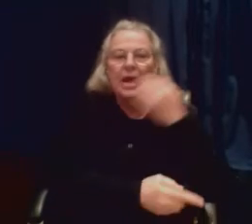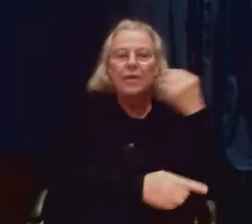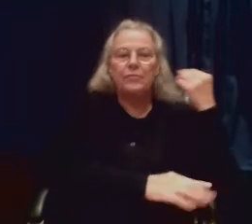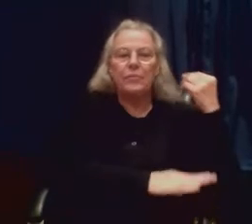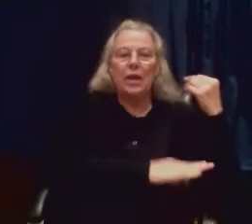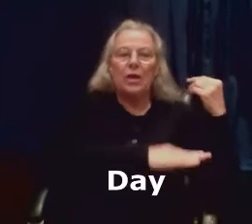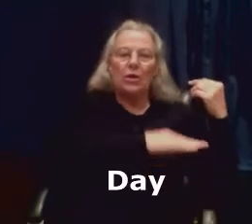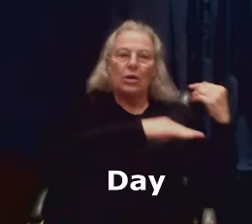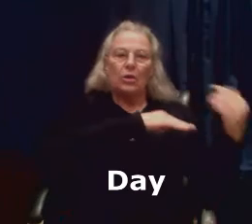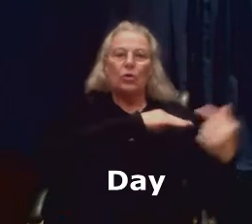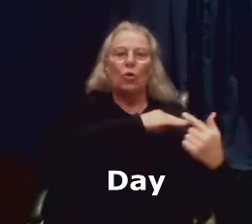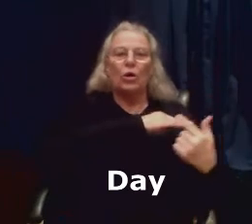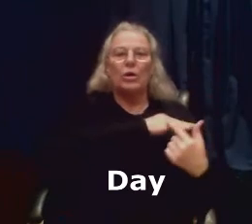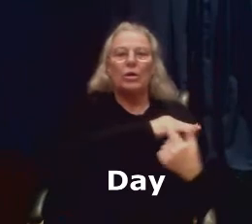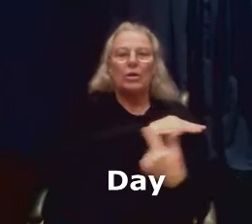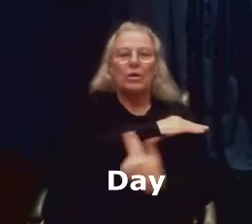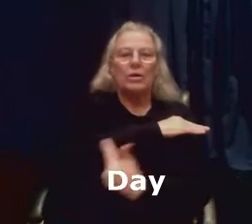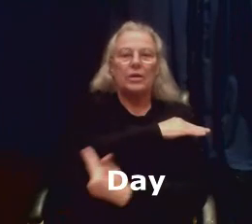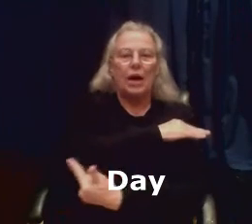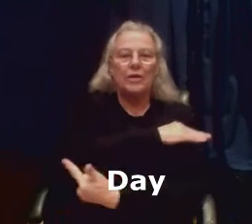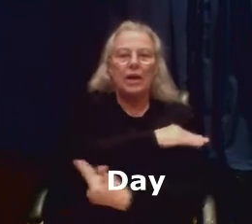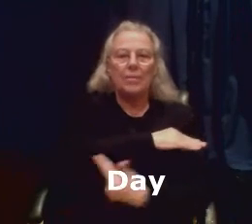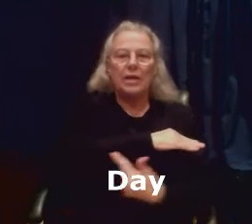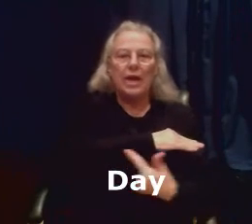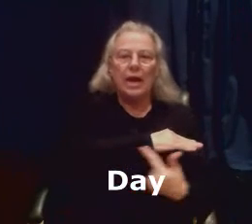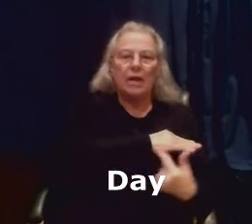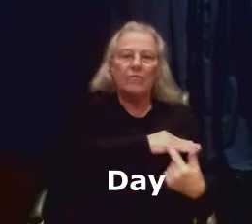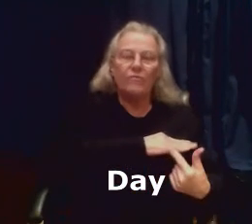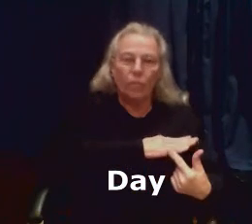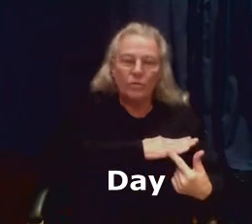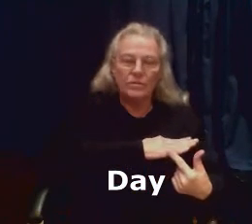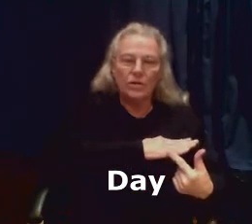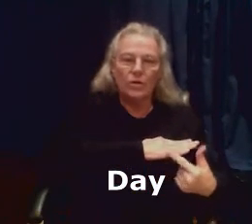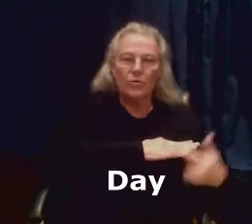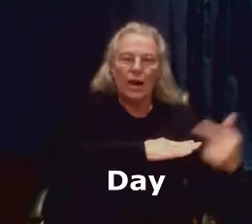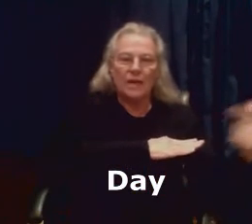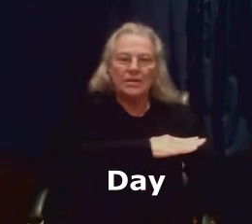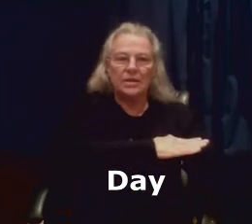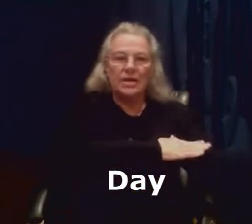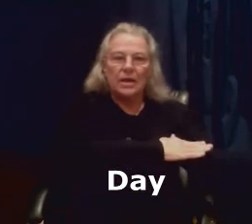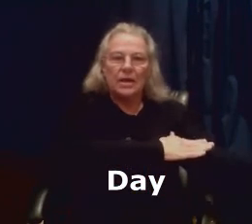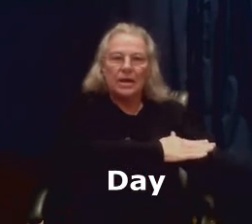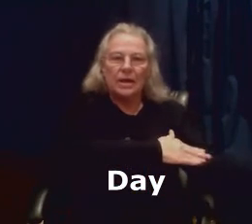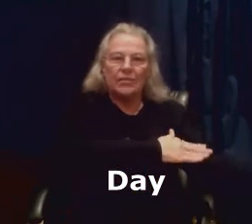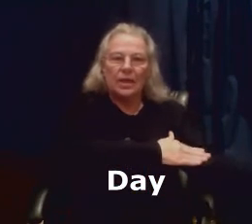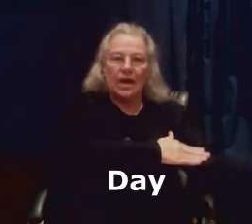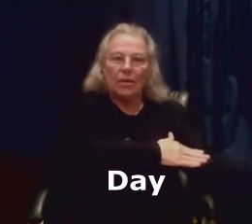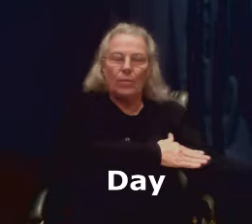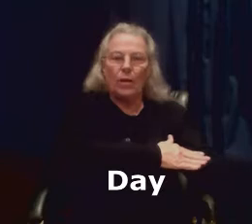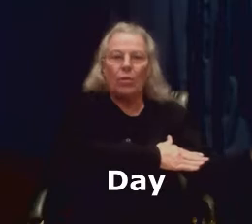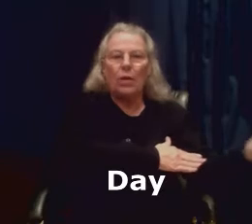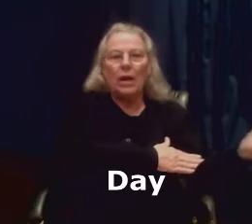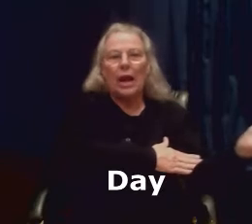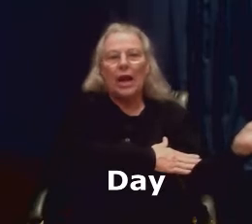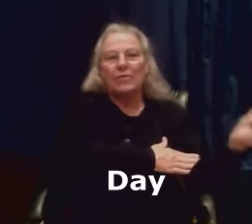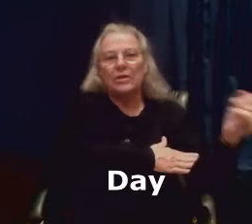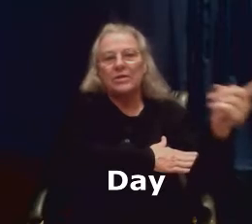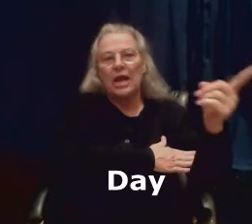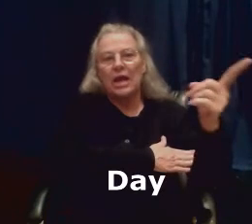Day, your non-dominant hand forms a horizon in the elbow, and then take